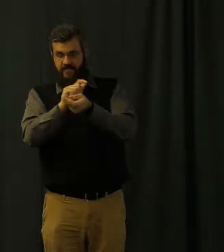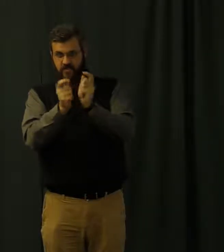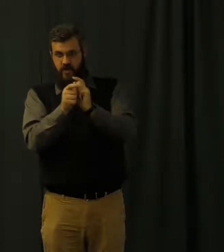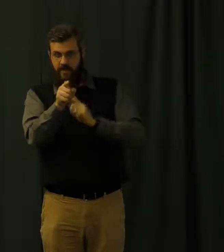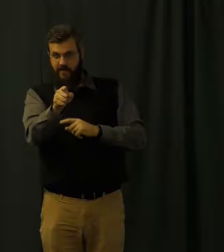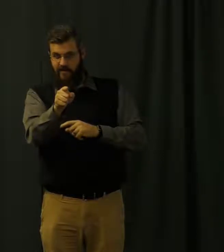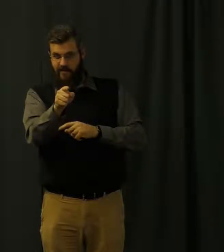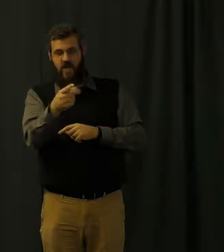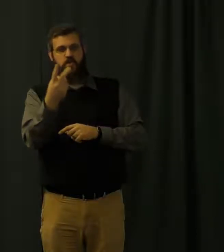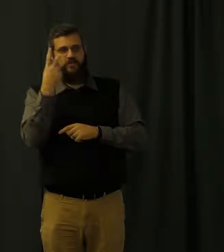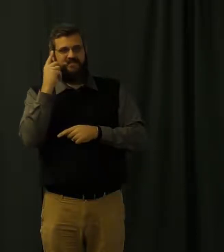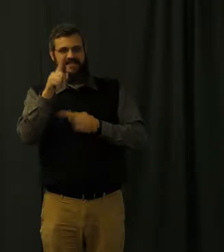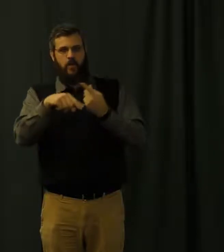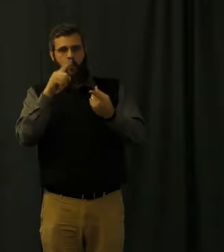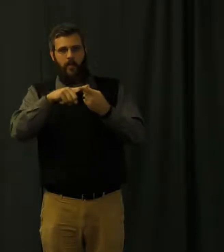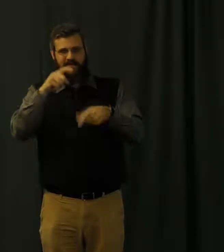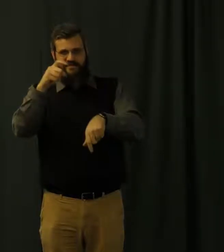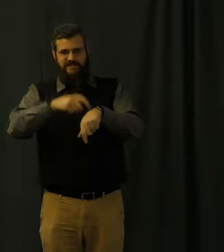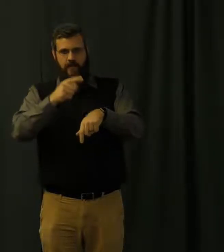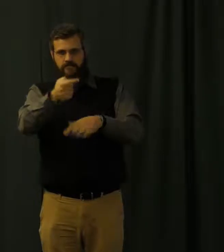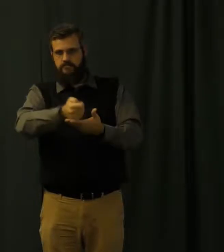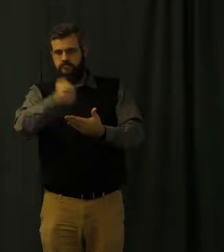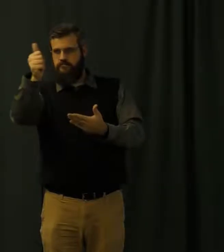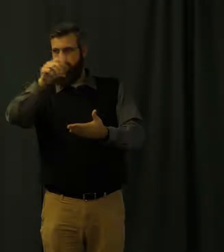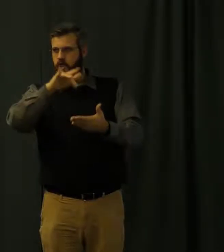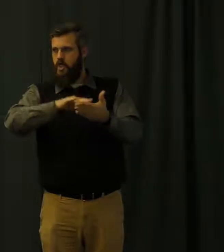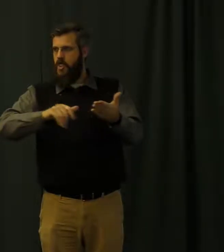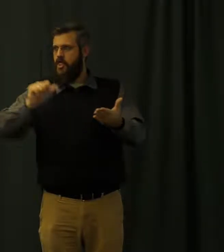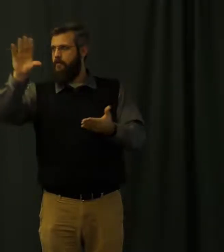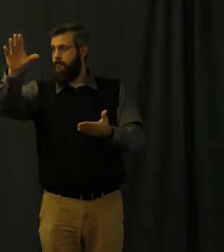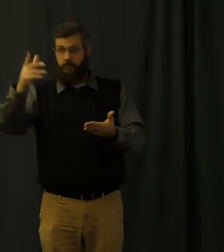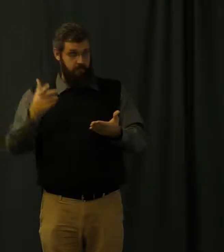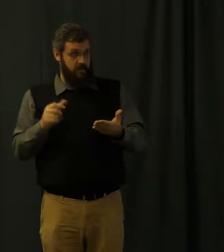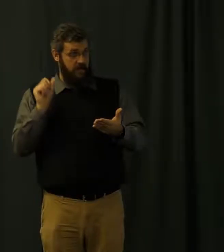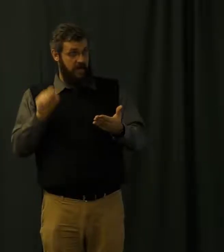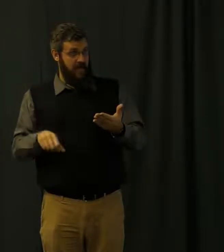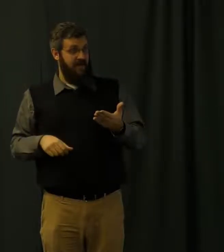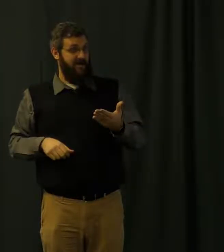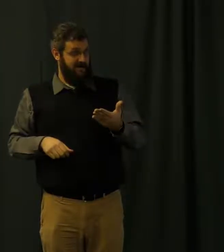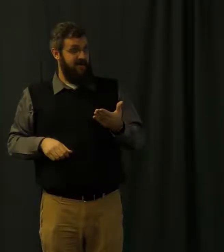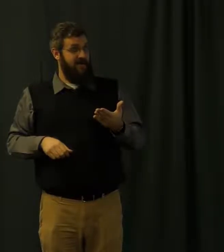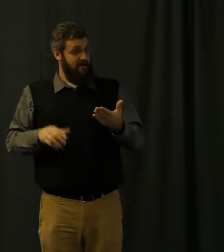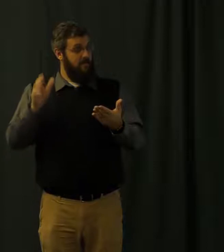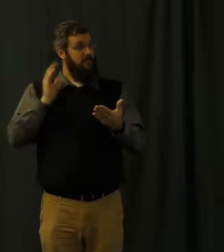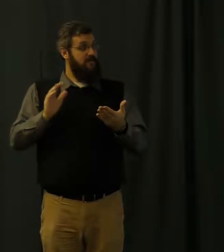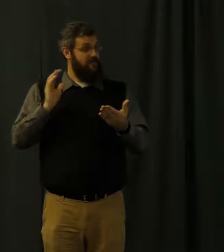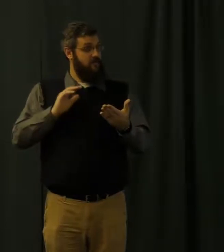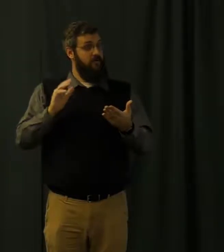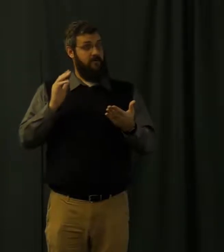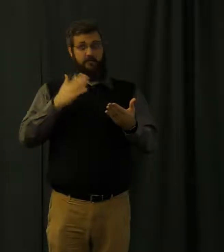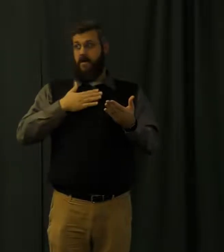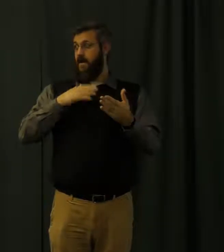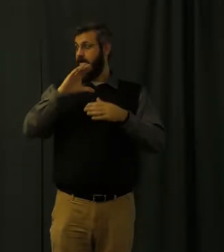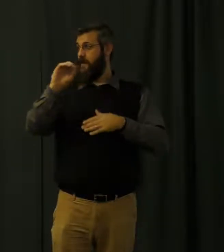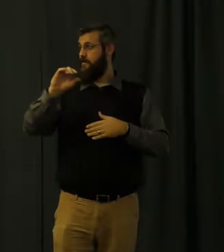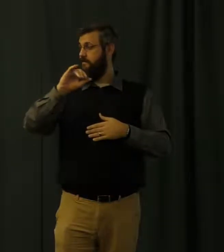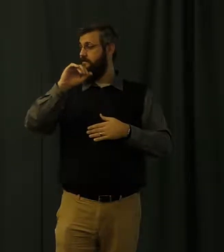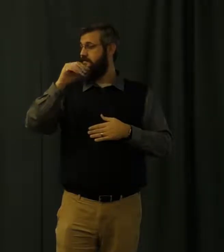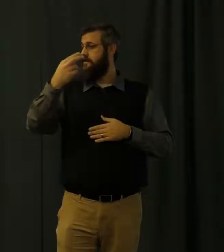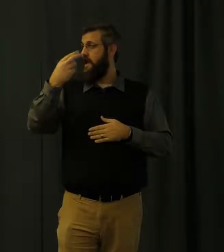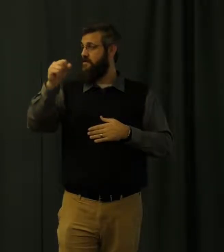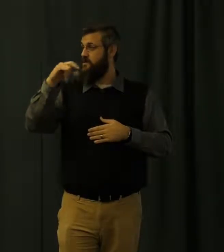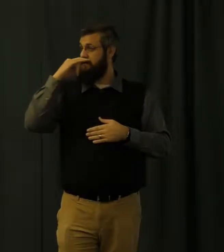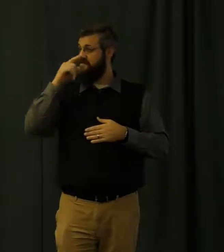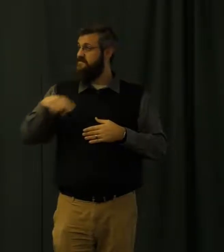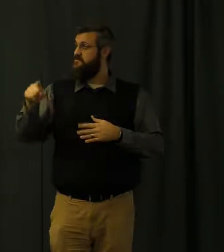up to the minute before she took it all away and see what was there, okay? We actually had some high school kids in Jessamine County who had started a Google